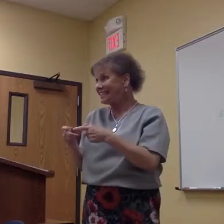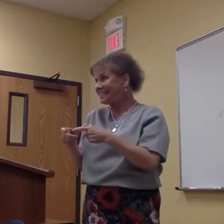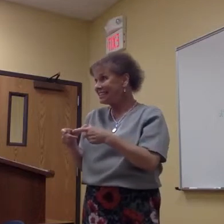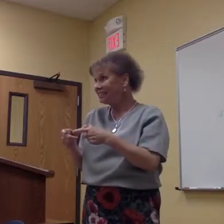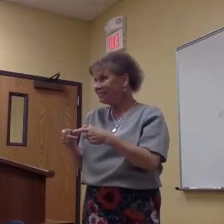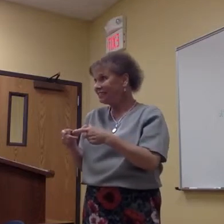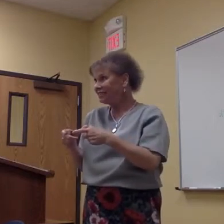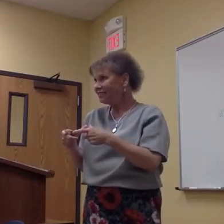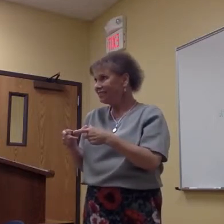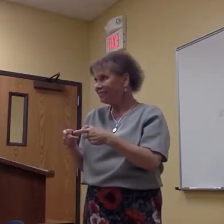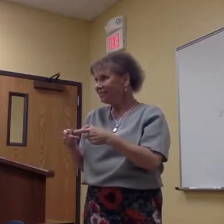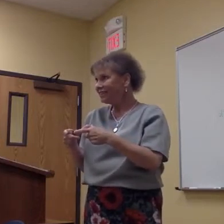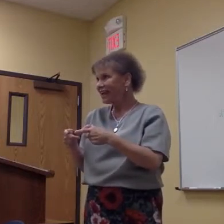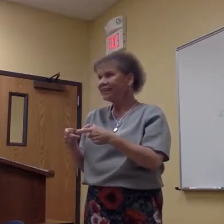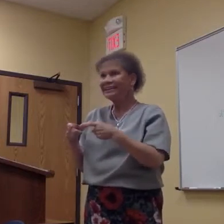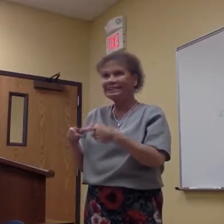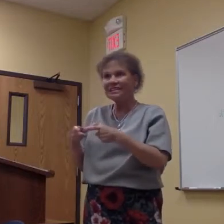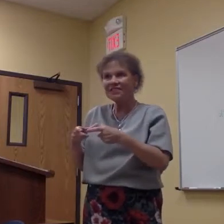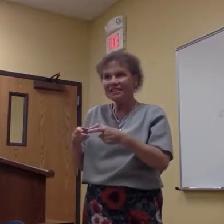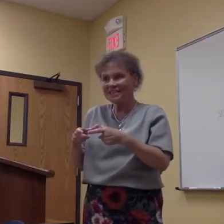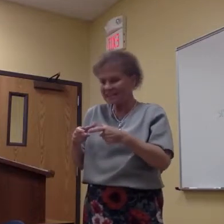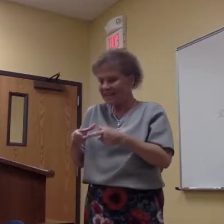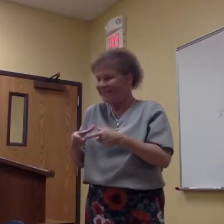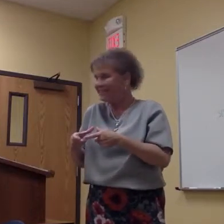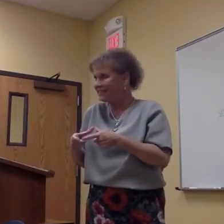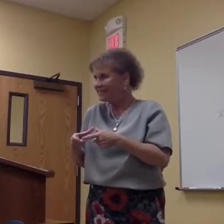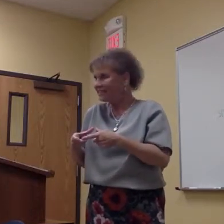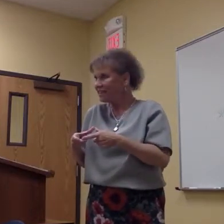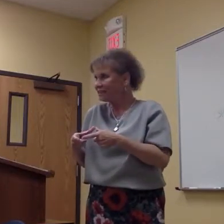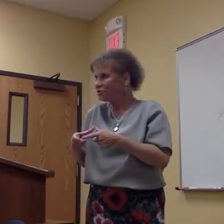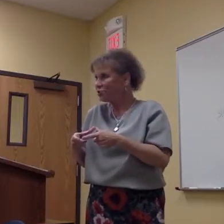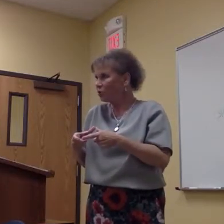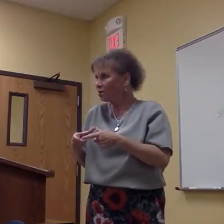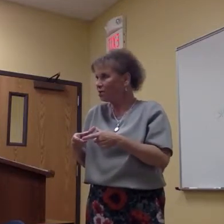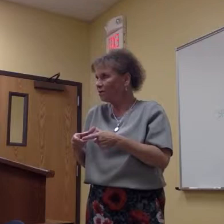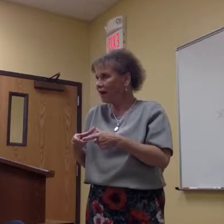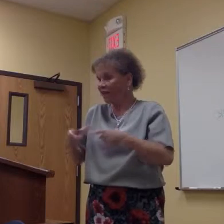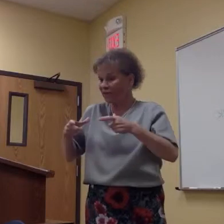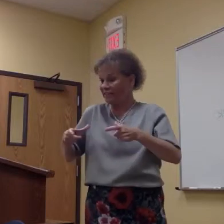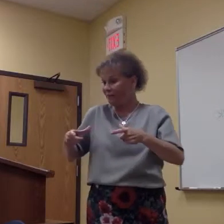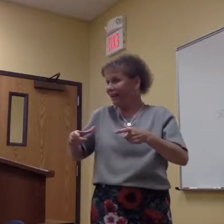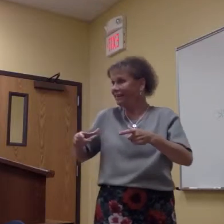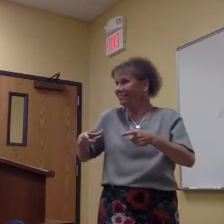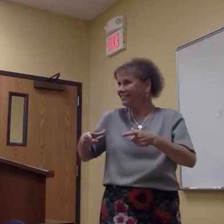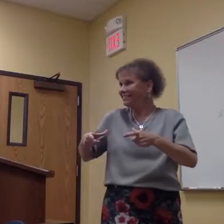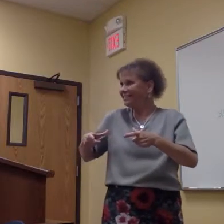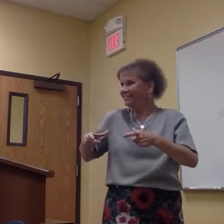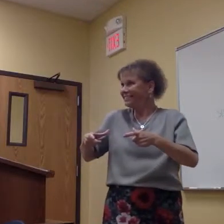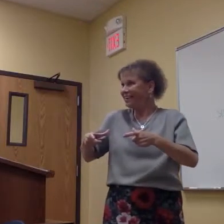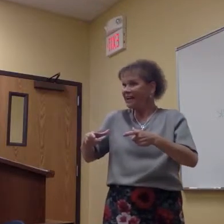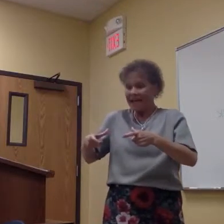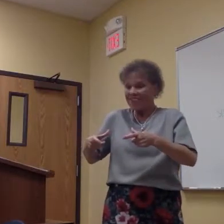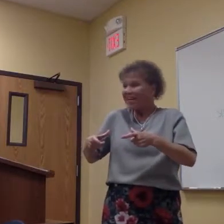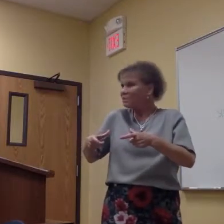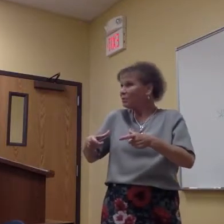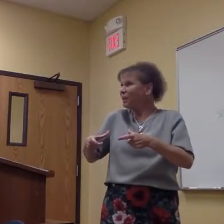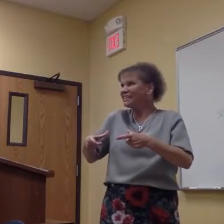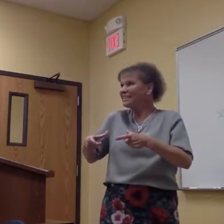CD, right? A DVD, a disc of some sort, a frisbee, right? That's pretty.